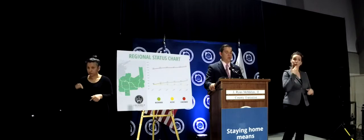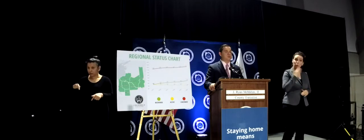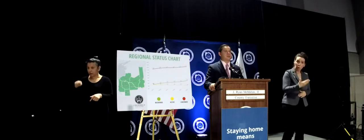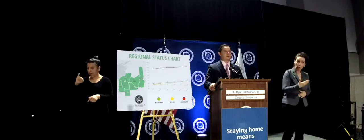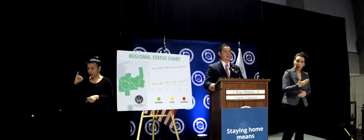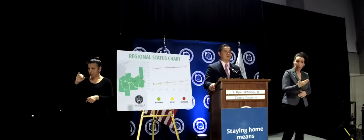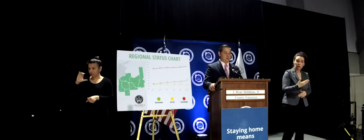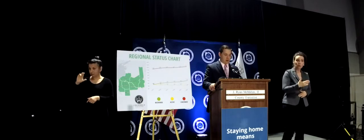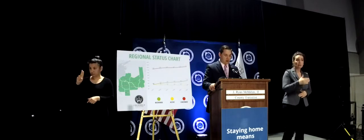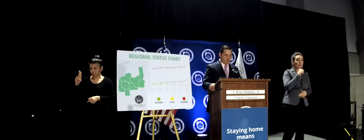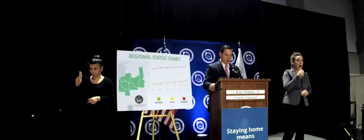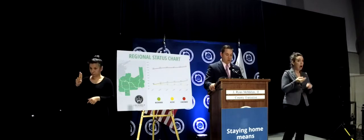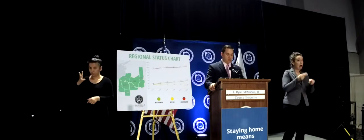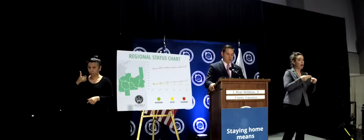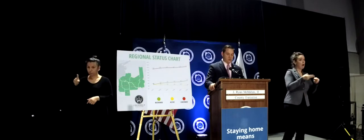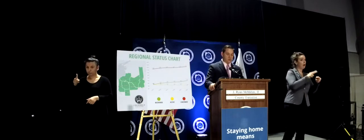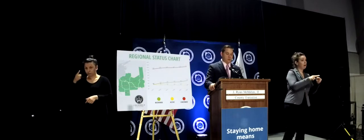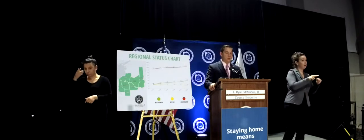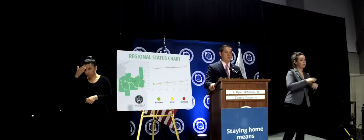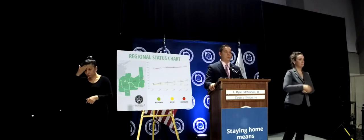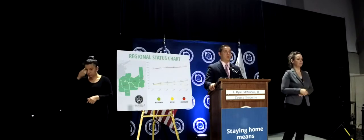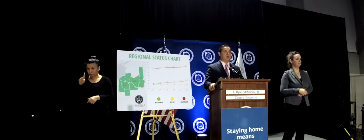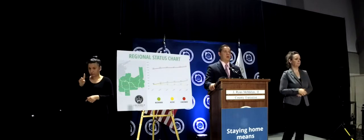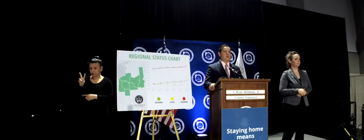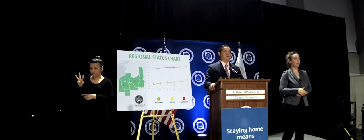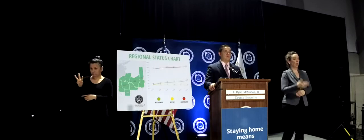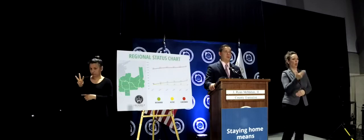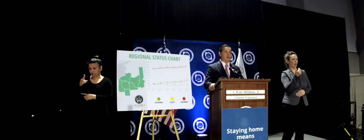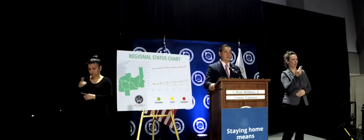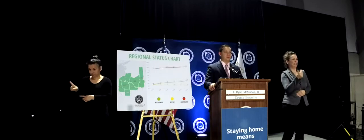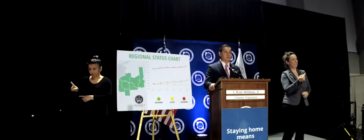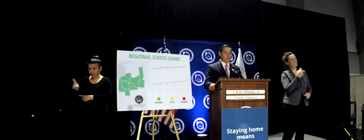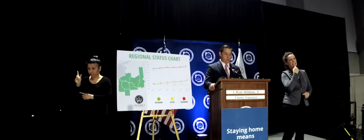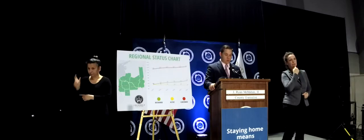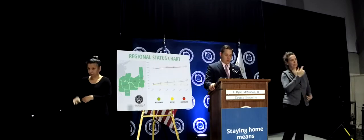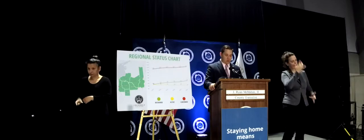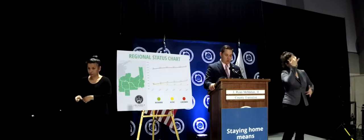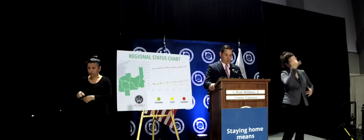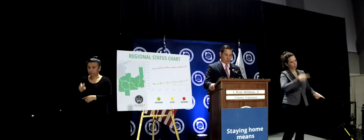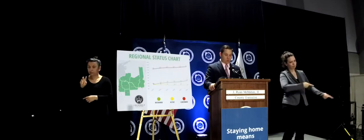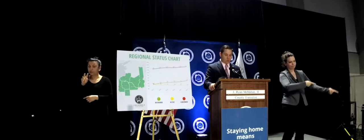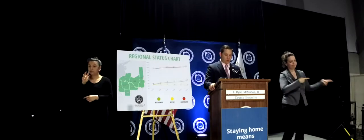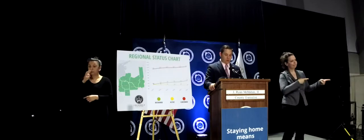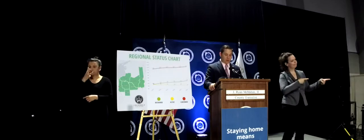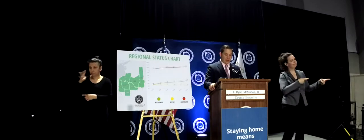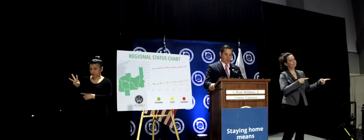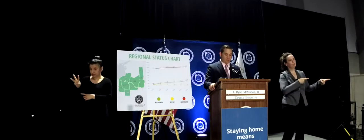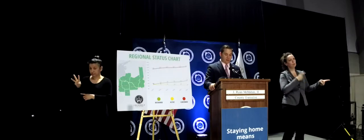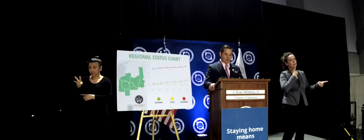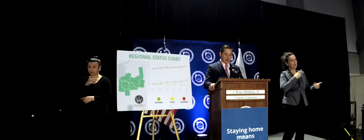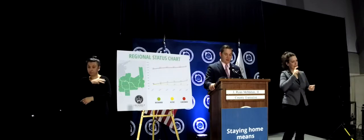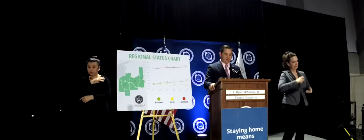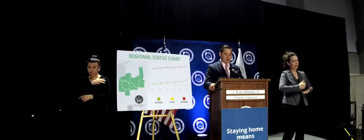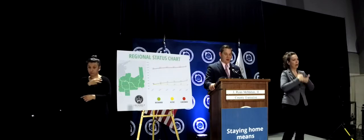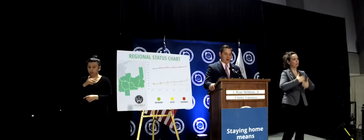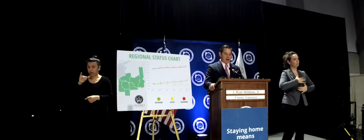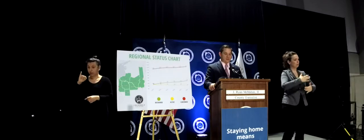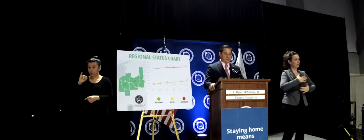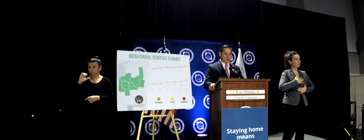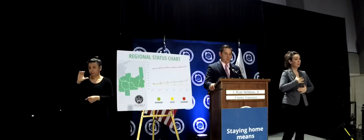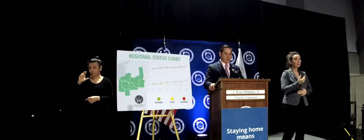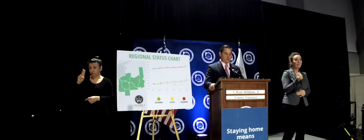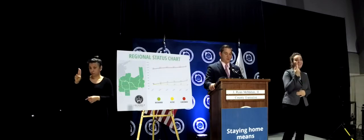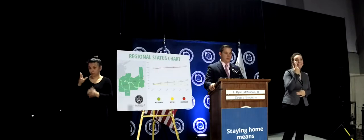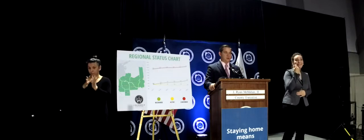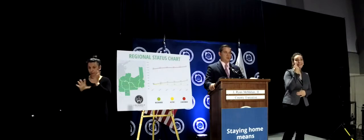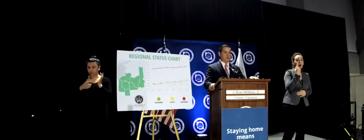down to 13. Very good news. 3 people have left the ICU. We're very happy about that. Our